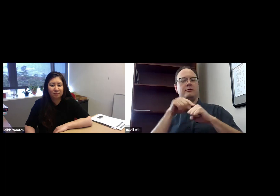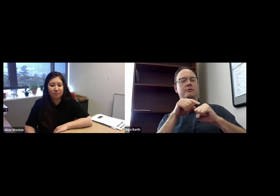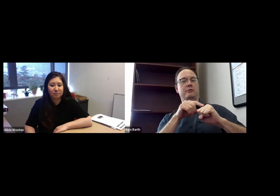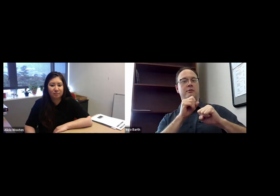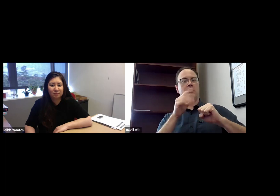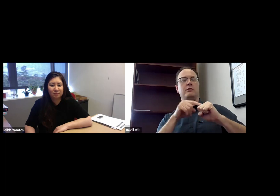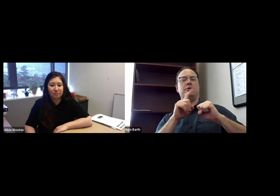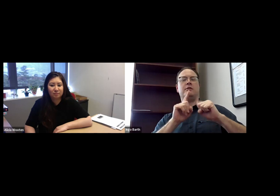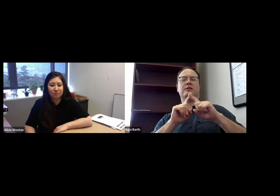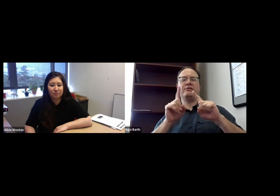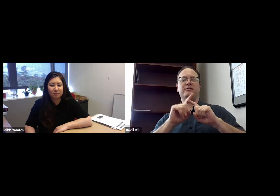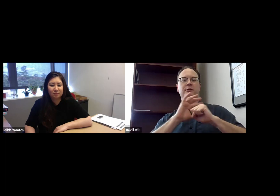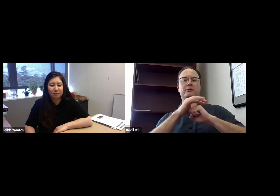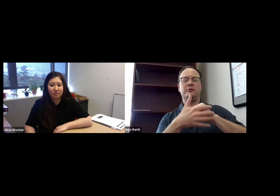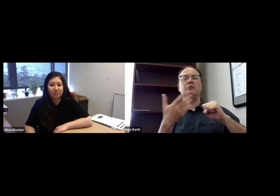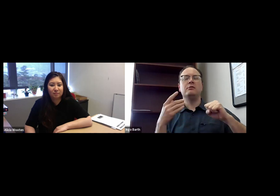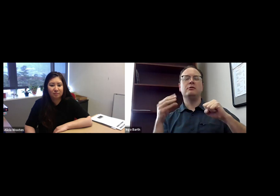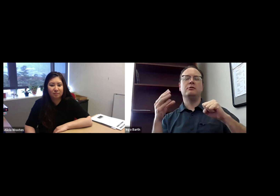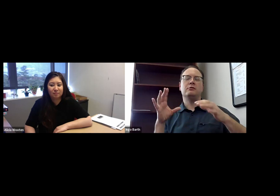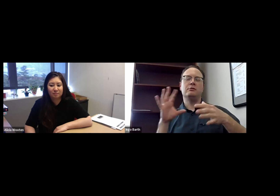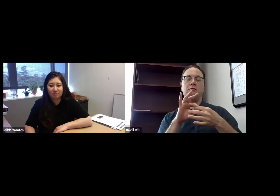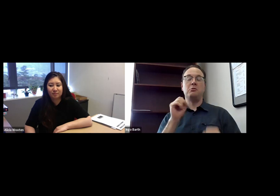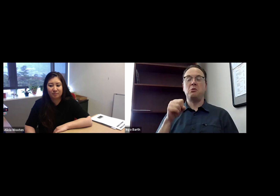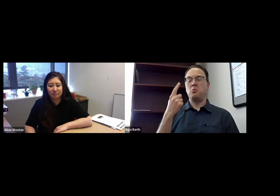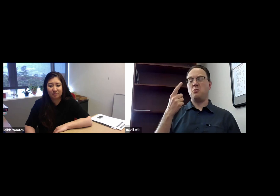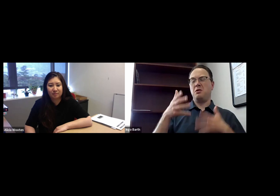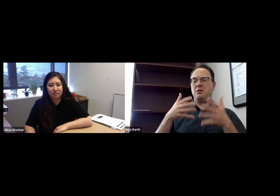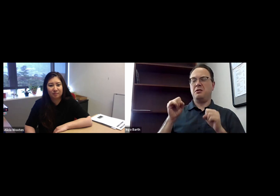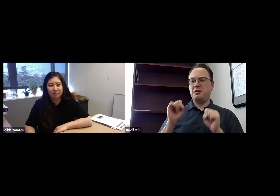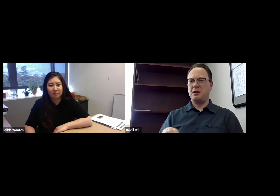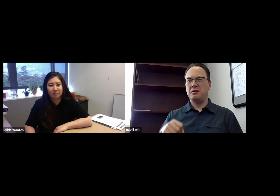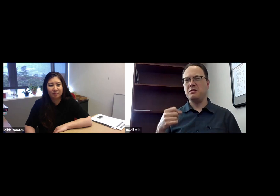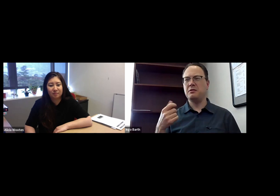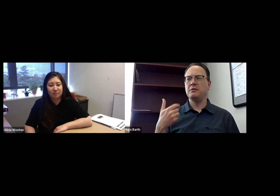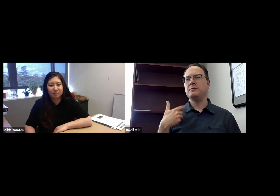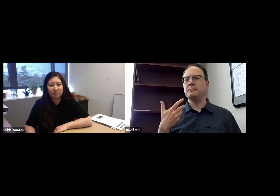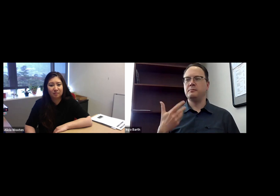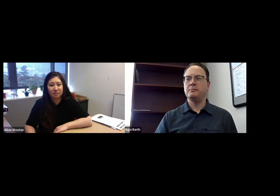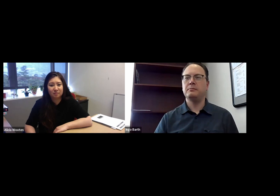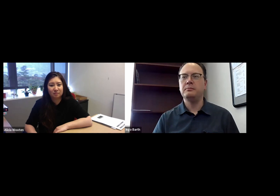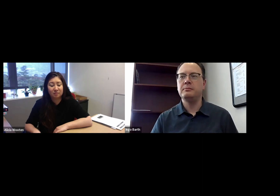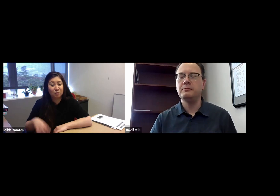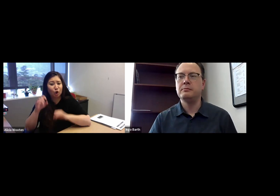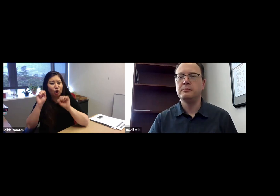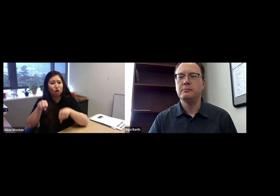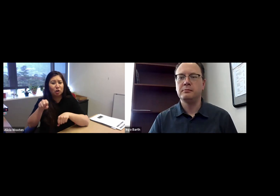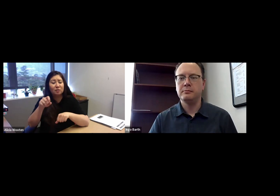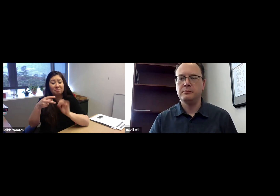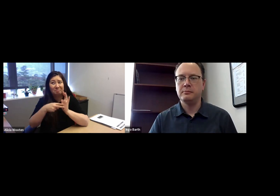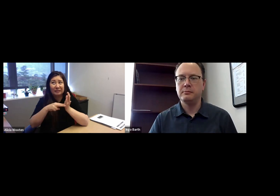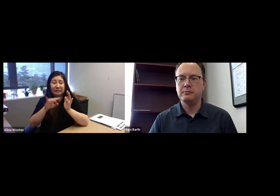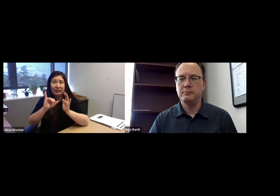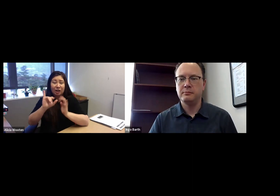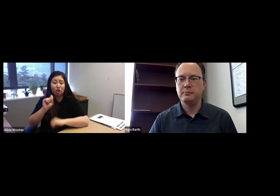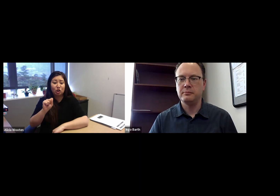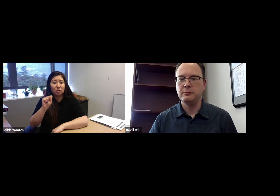important to have something to refer back to. So if you have the fist hand shape, and then you can